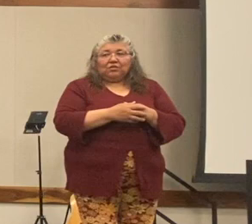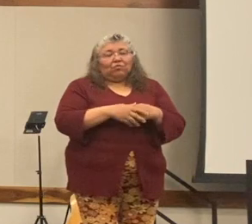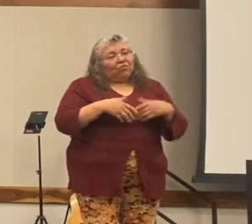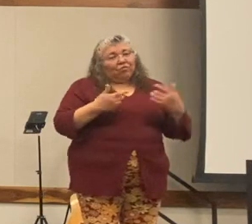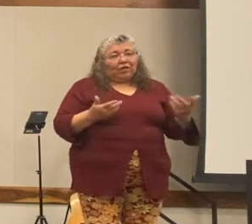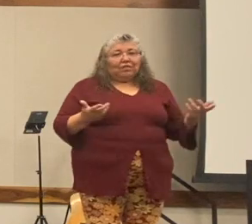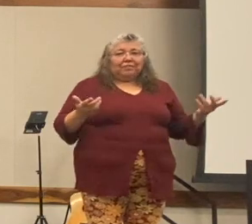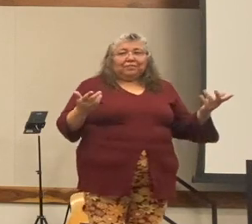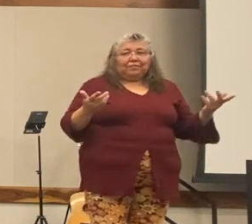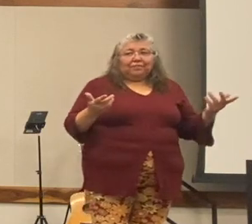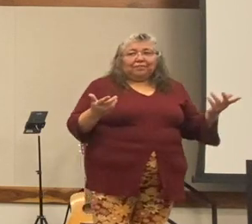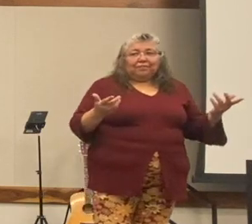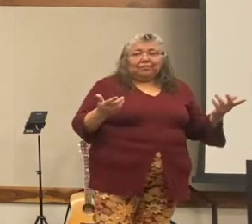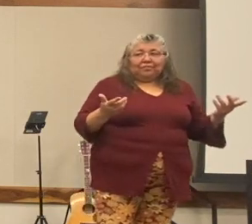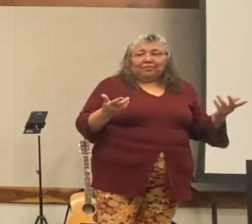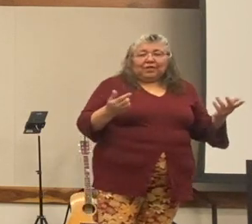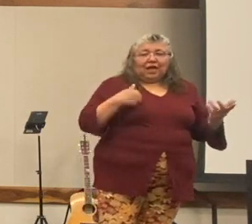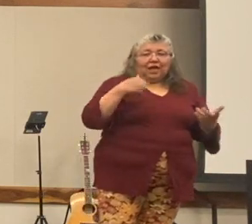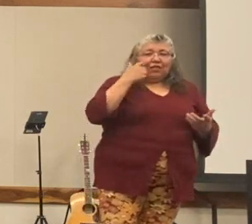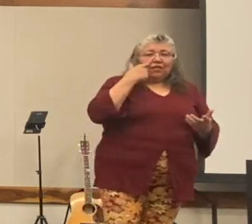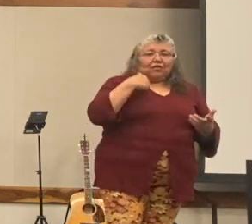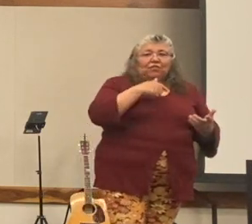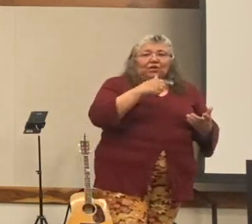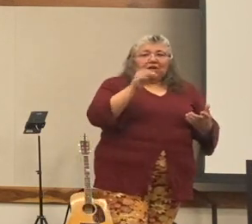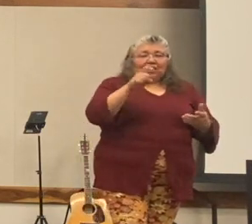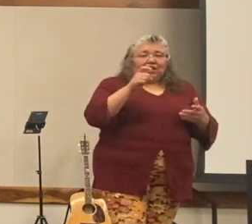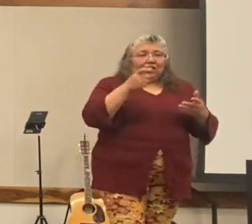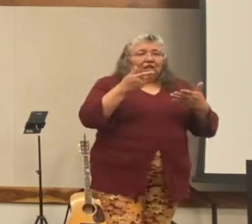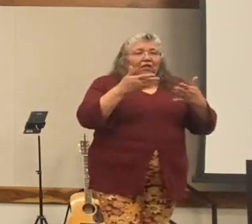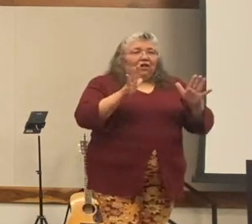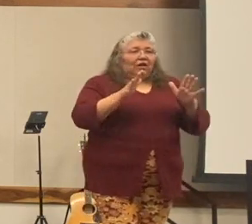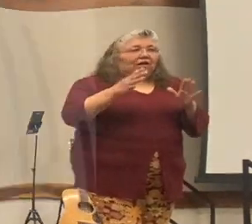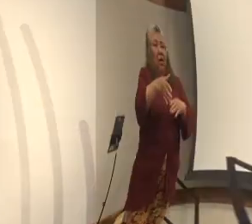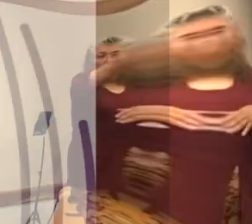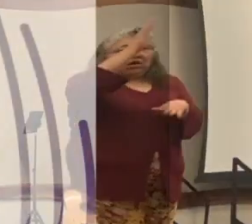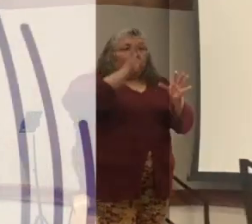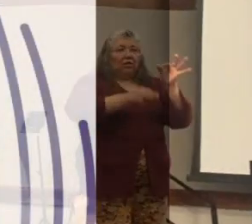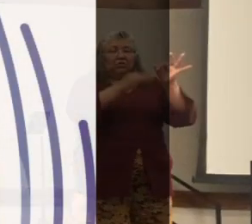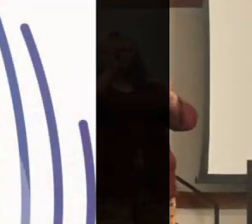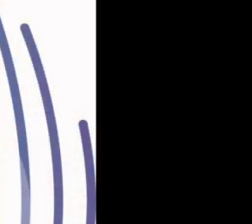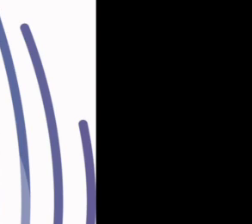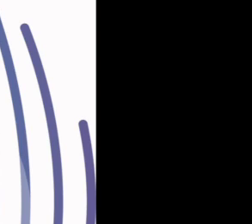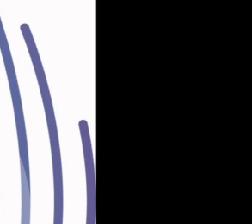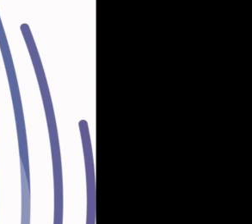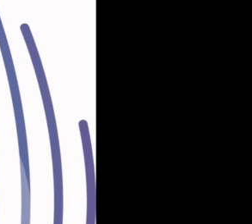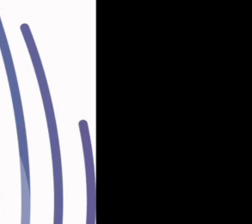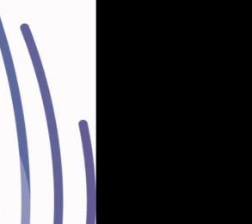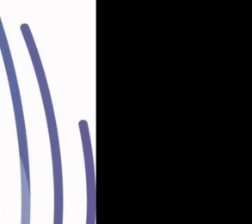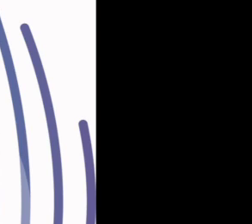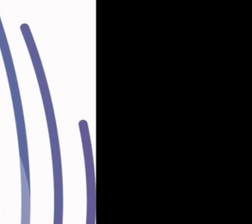well, I think we ought to let God be judged. Right. So, Heavenly Father.